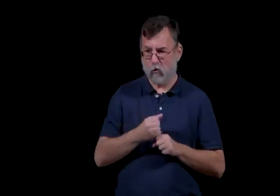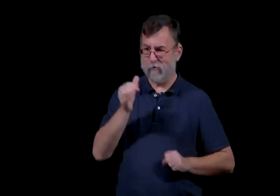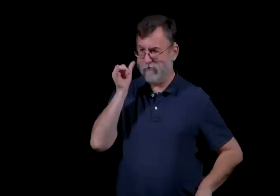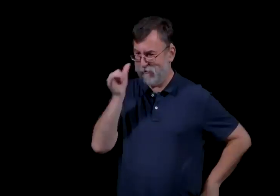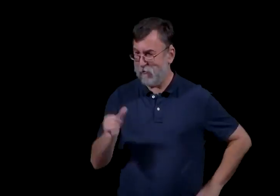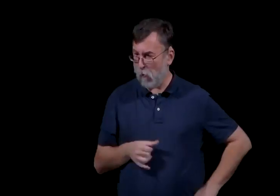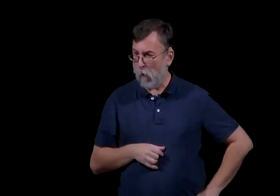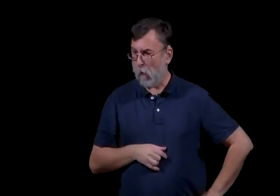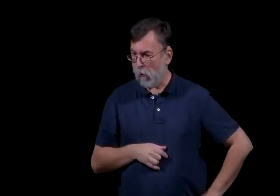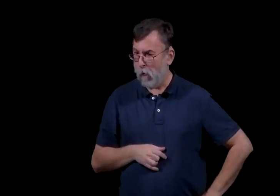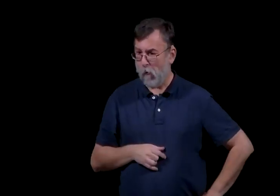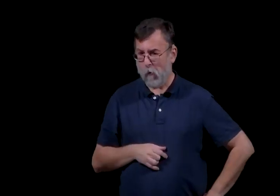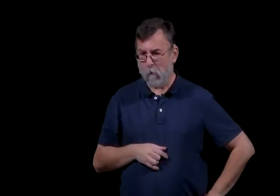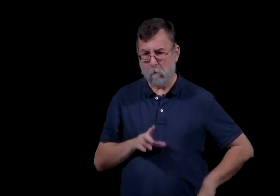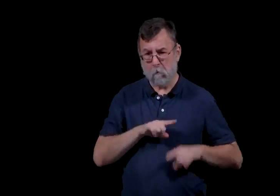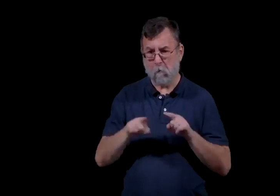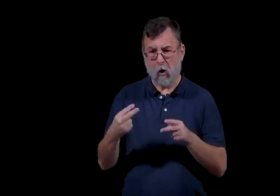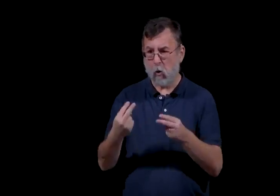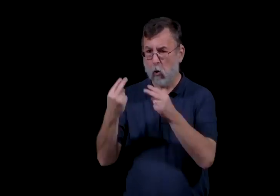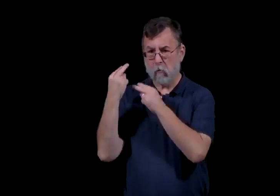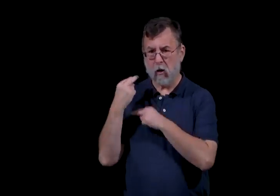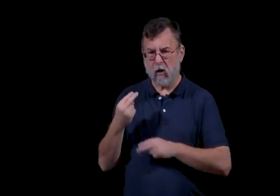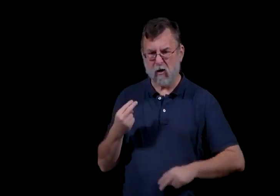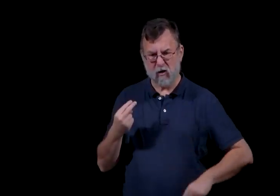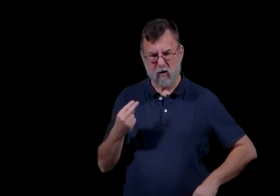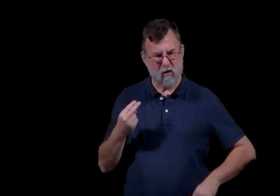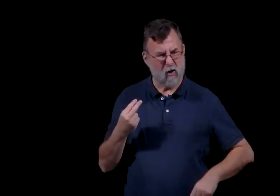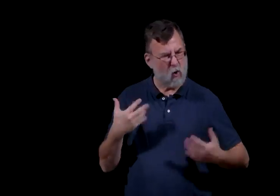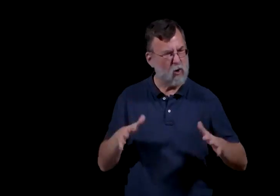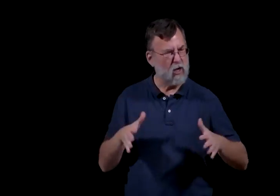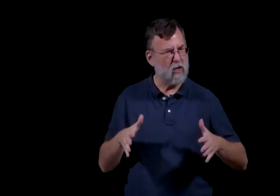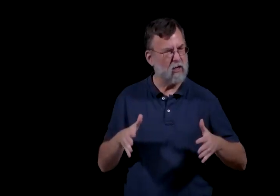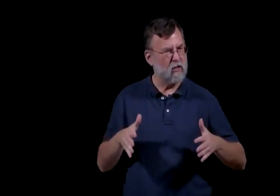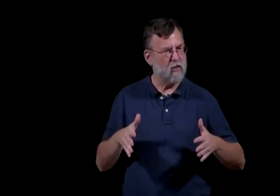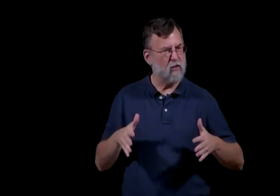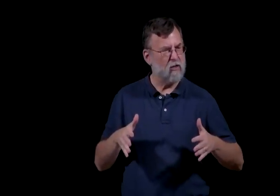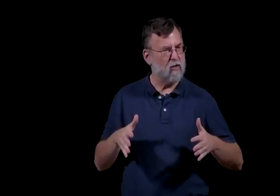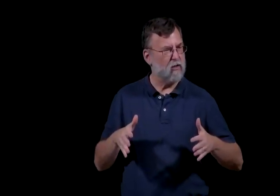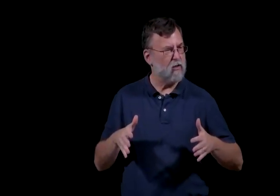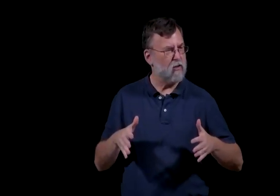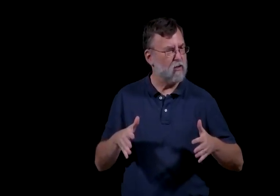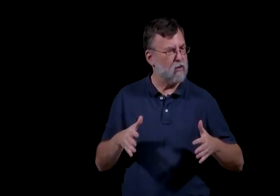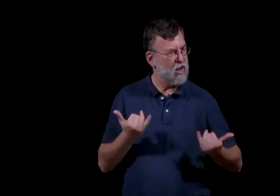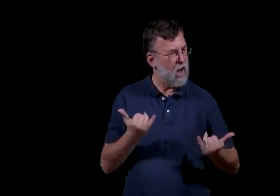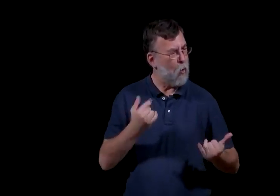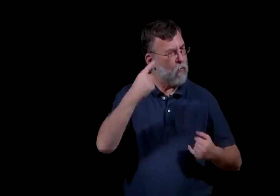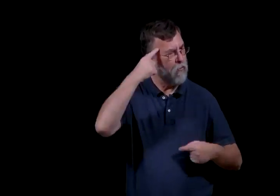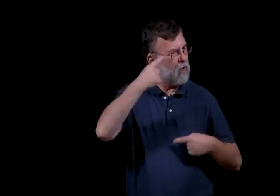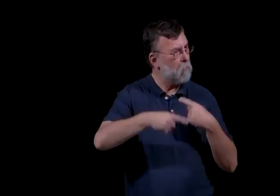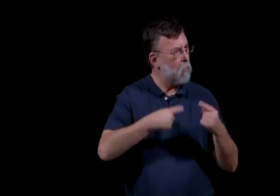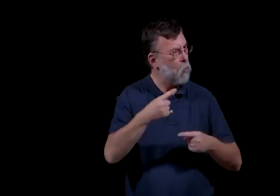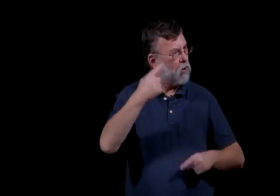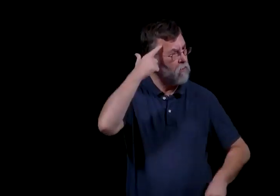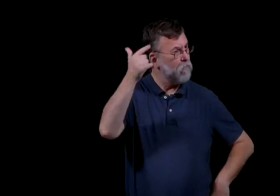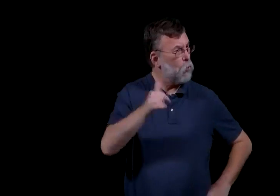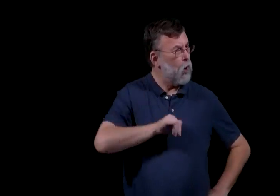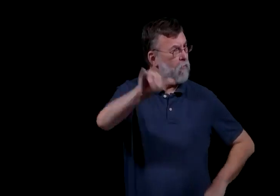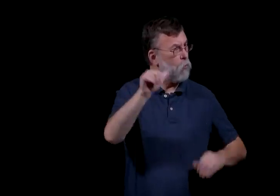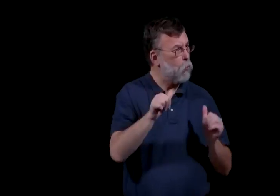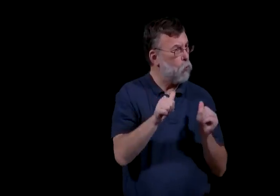So 50 years, that's a long time, but people live longer than 50 years. But I look back on my life, and I think, wow, time has gone